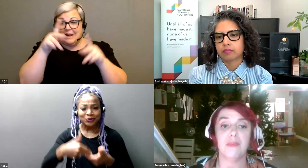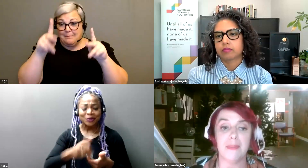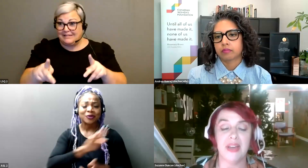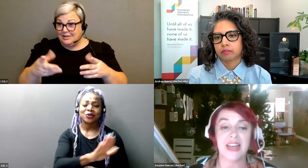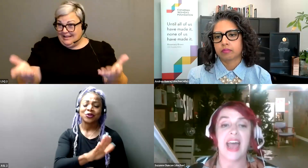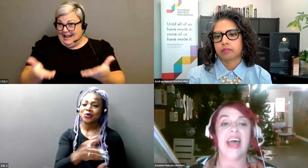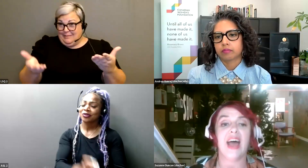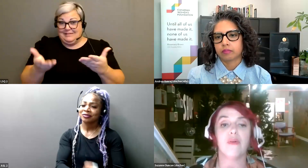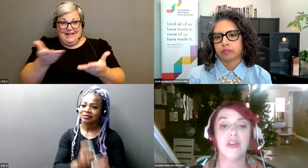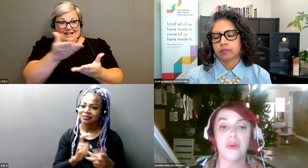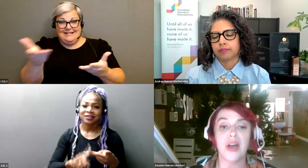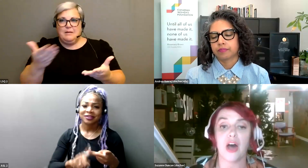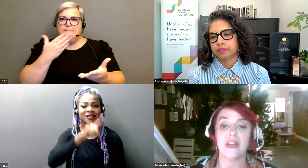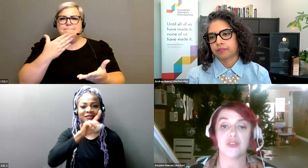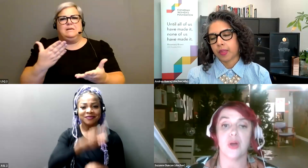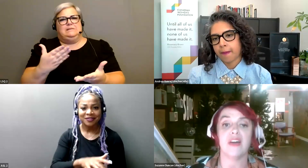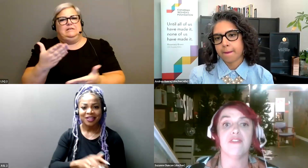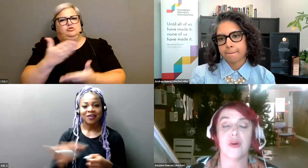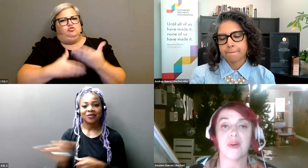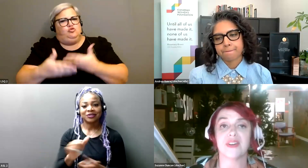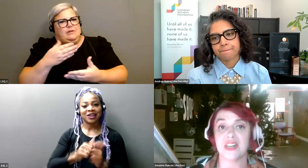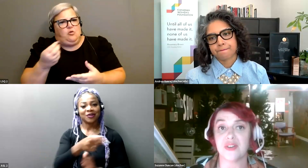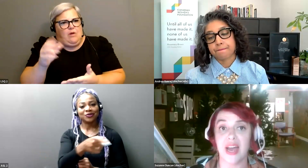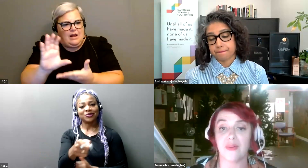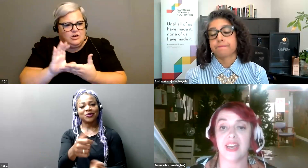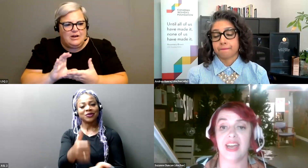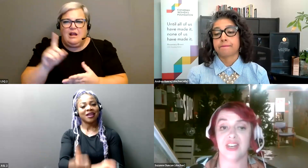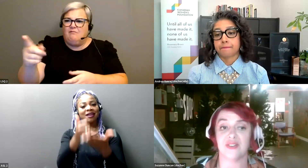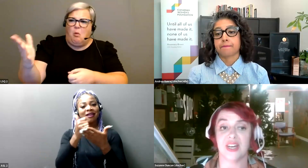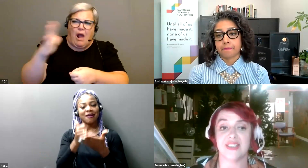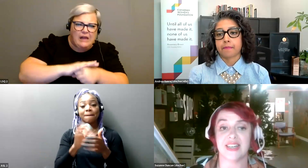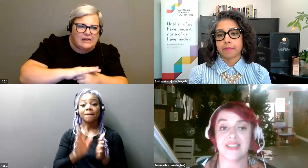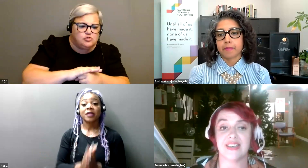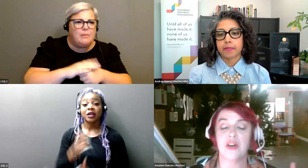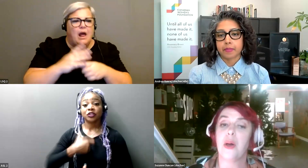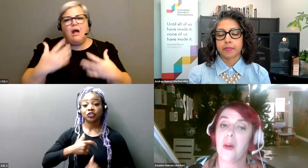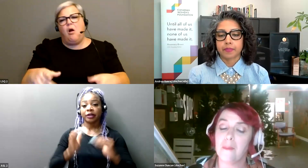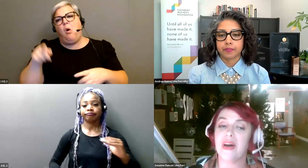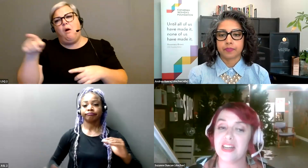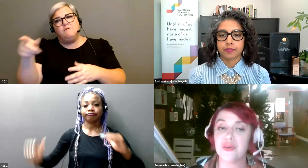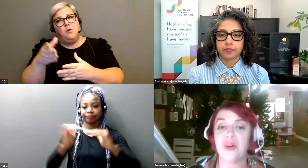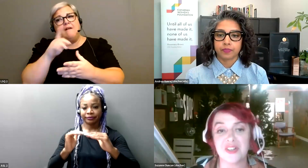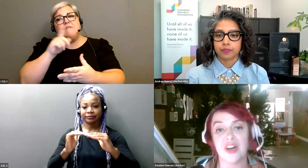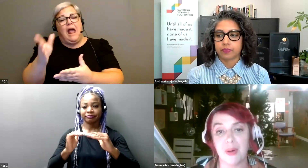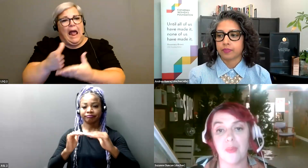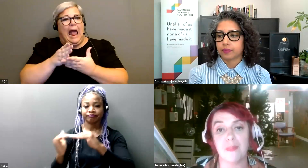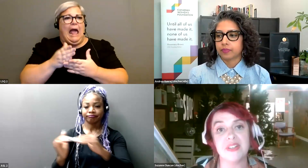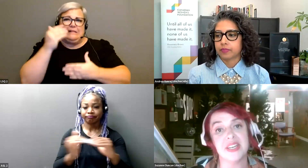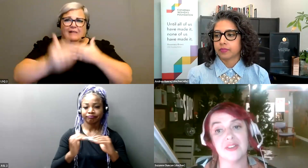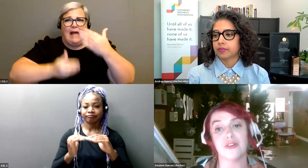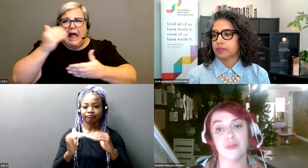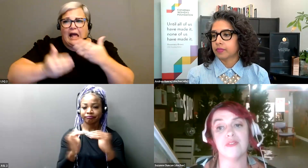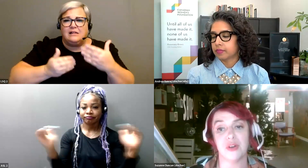your commitment, and how you are helping drive forward gender equity and gender justice. But I do want to talk about